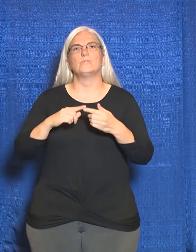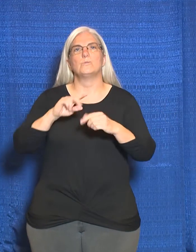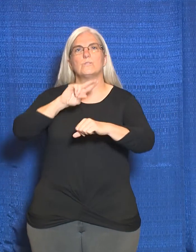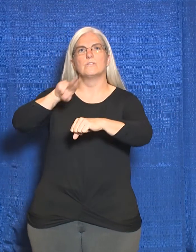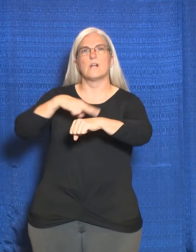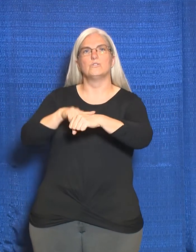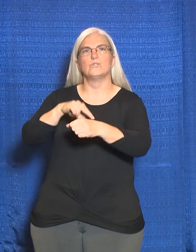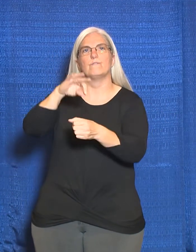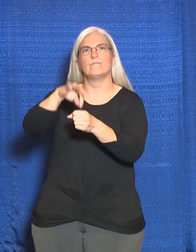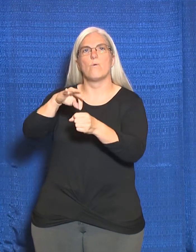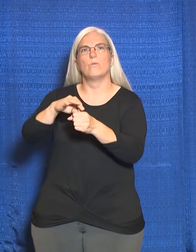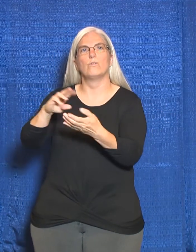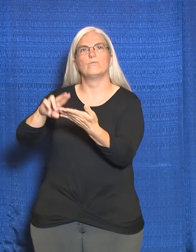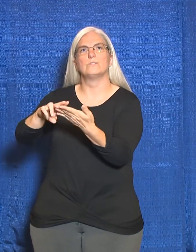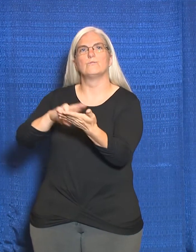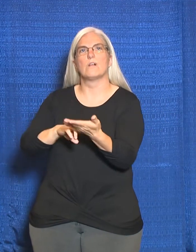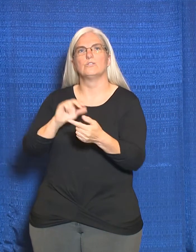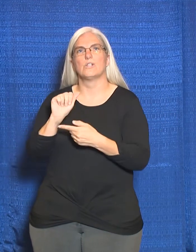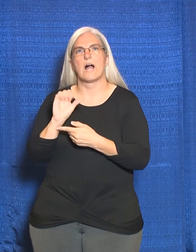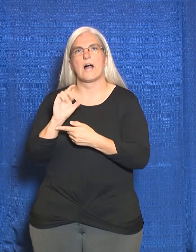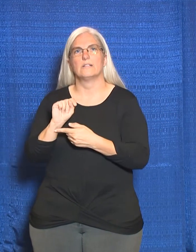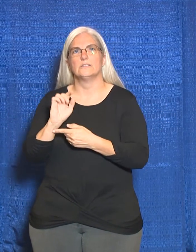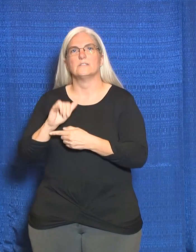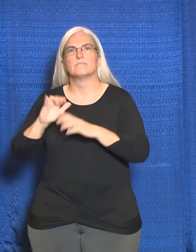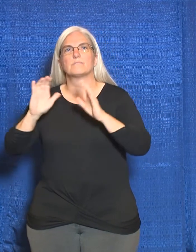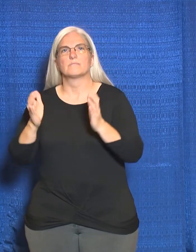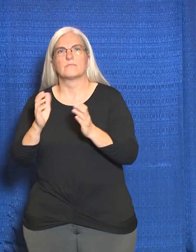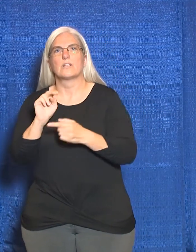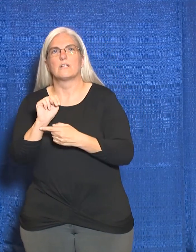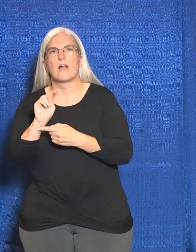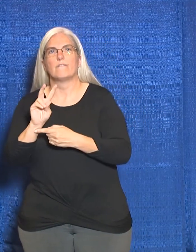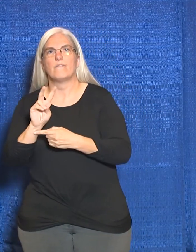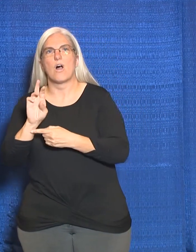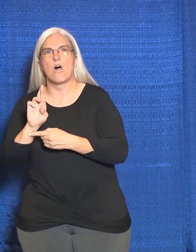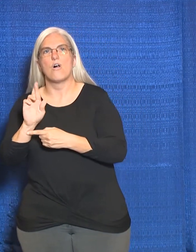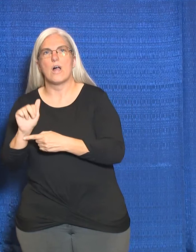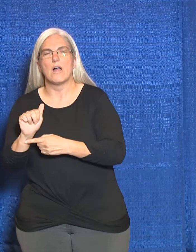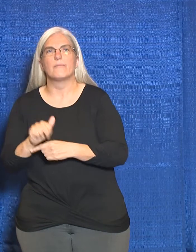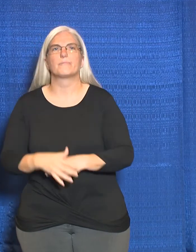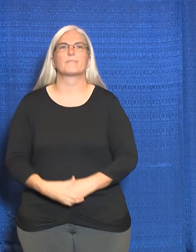Introduction to the National Voter Registration Act, NVRA.